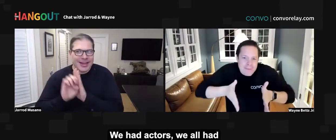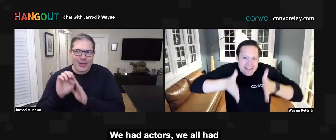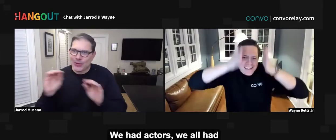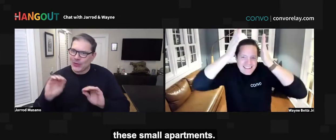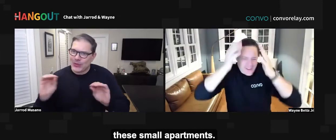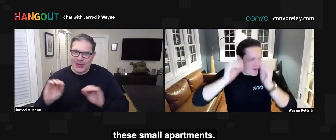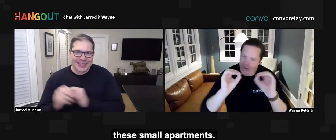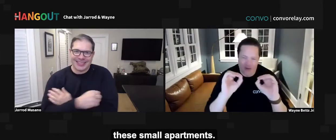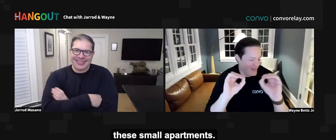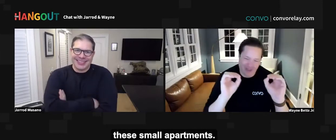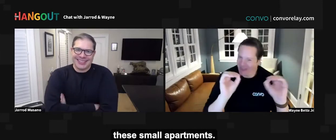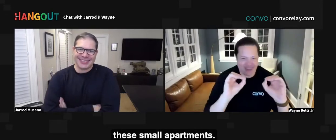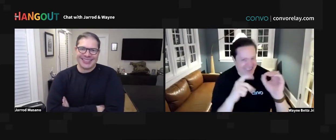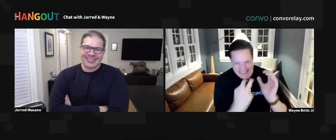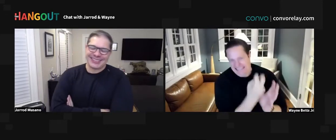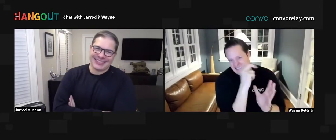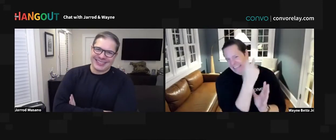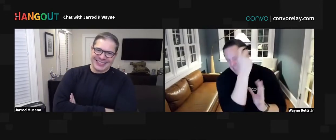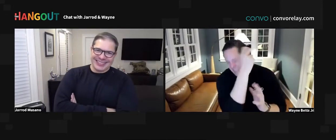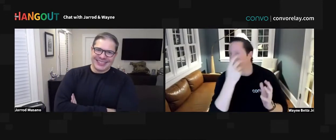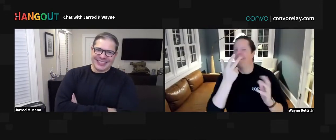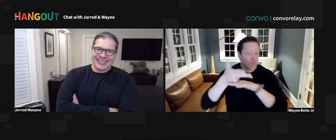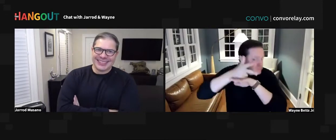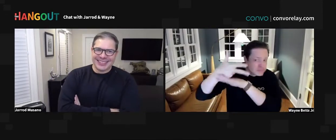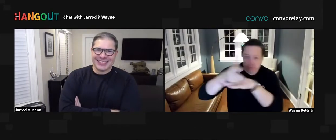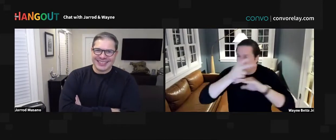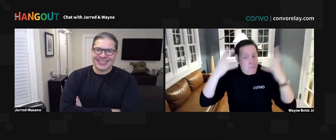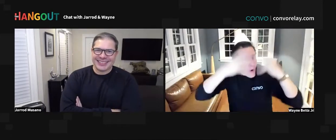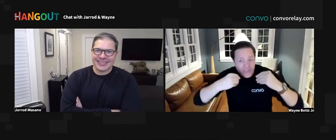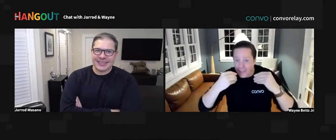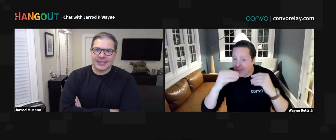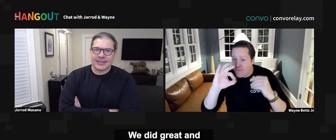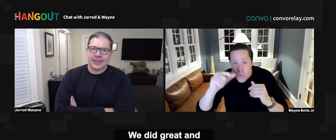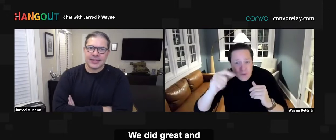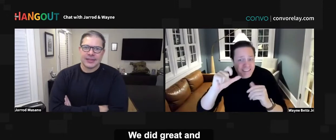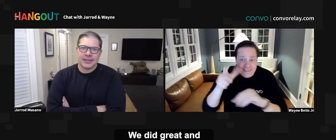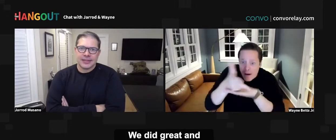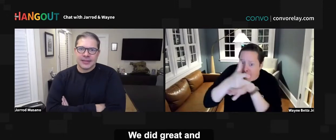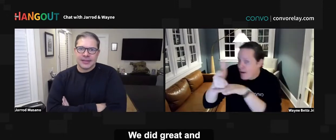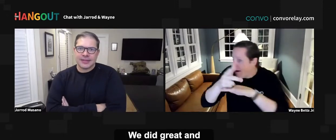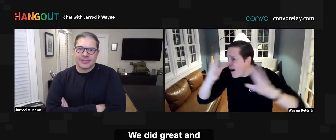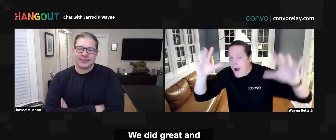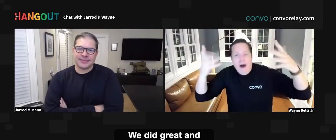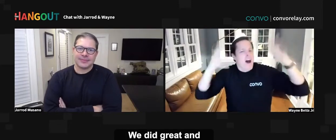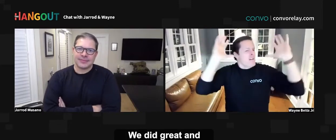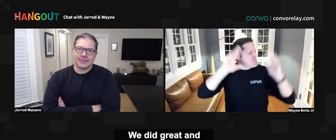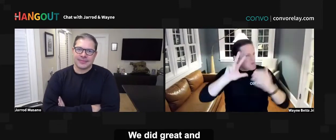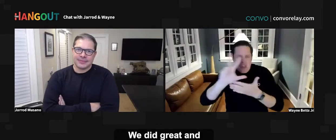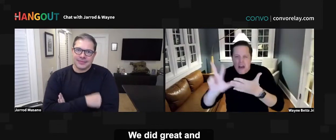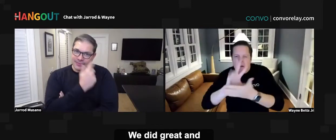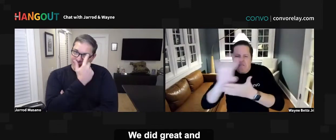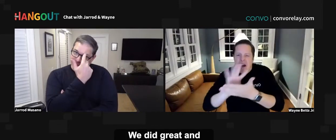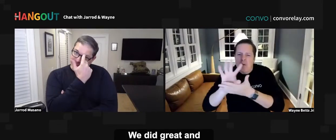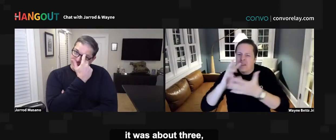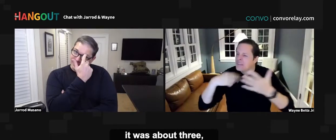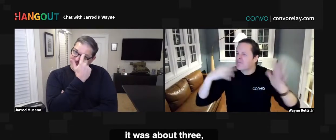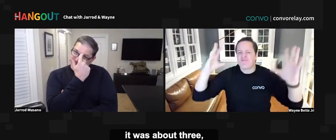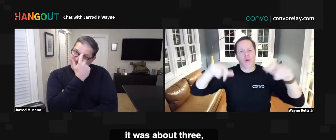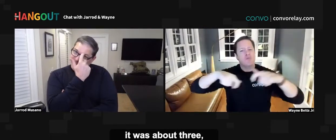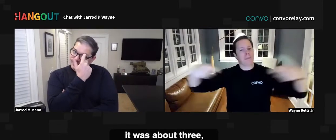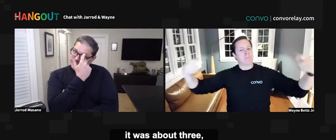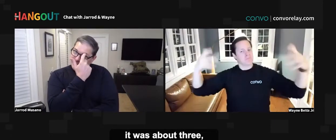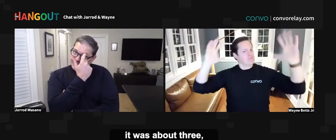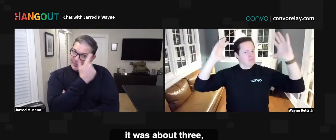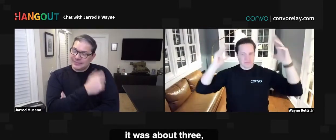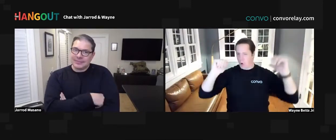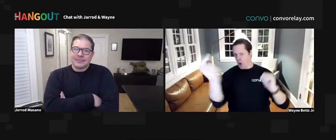these stairs, the small elevator. Right? No elevator. We had to use the stairs. We took great footage. It was about 3